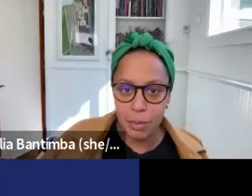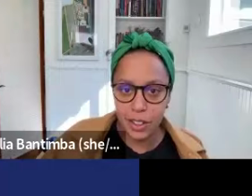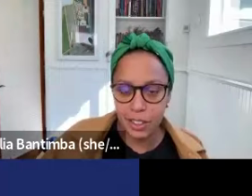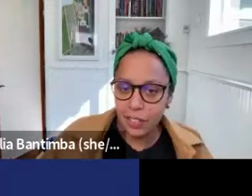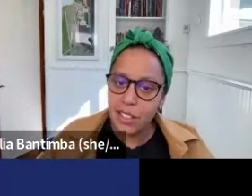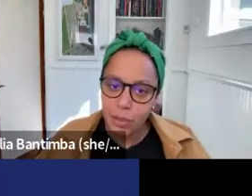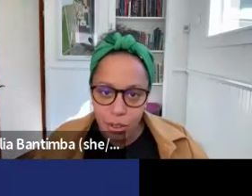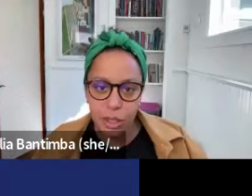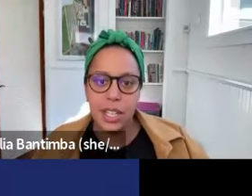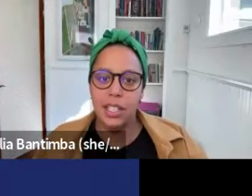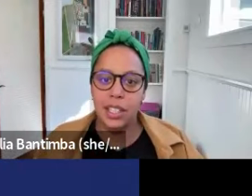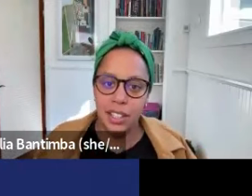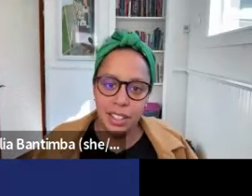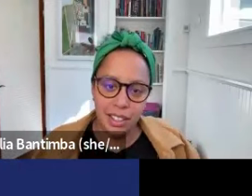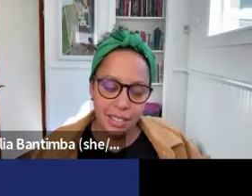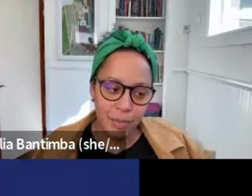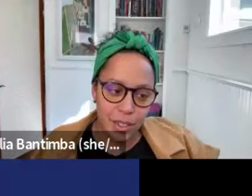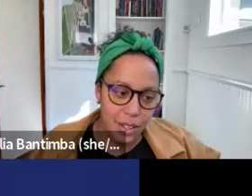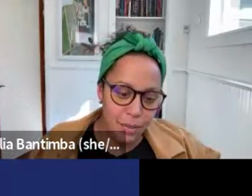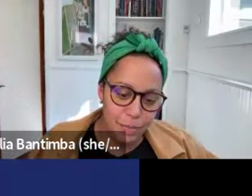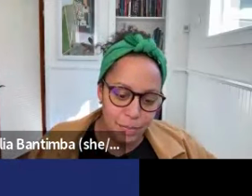on something that you're like, that doesn't feel related.